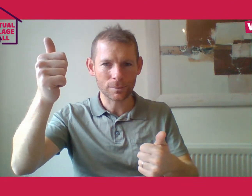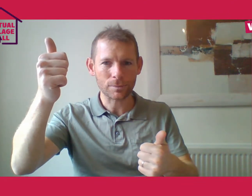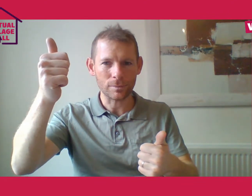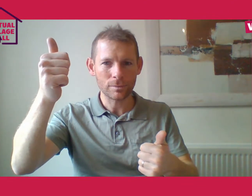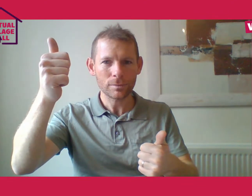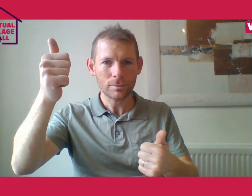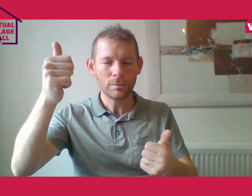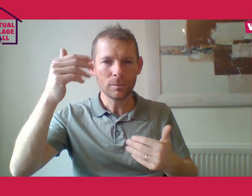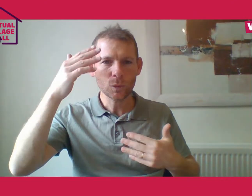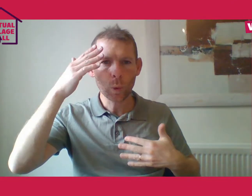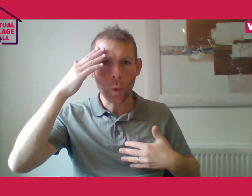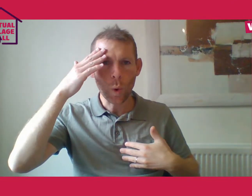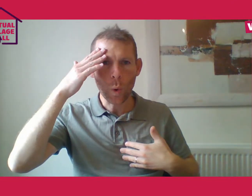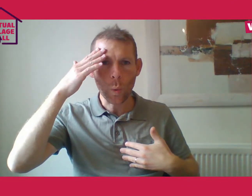Well-being.